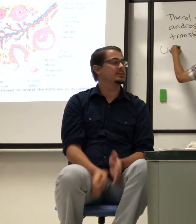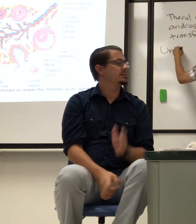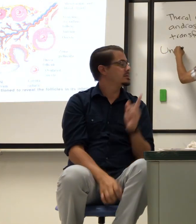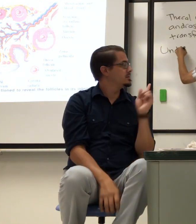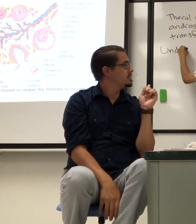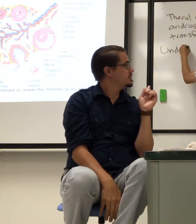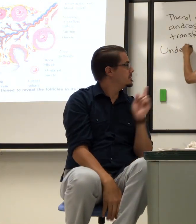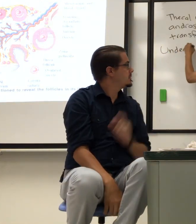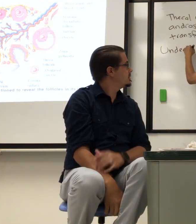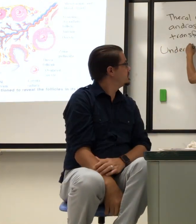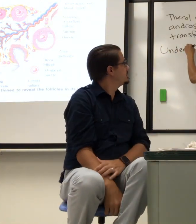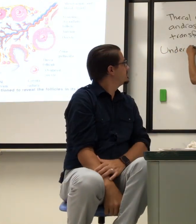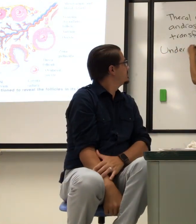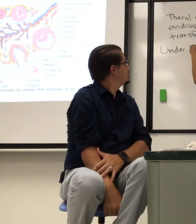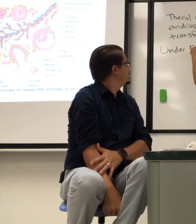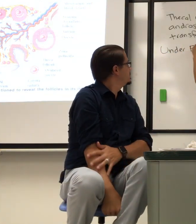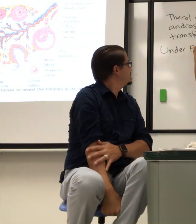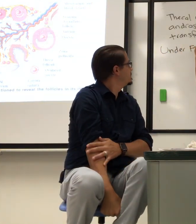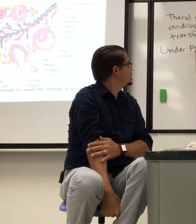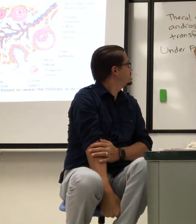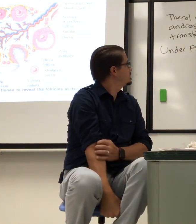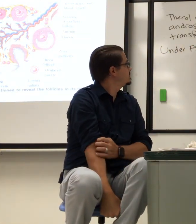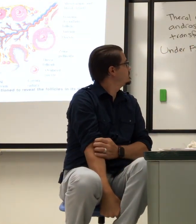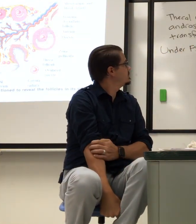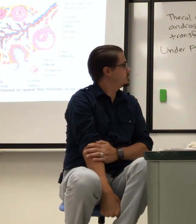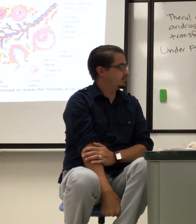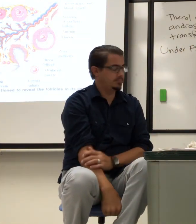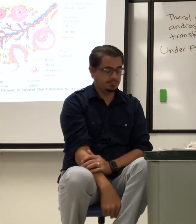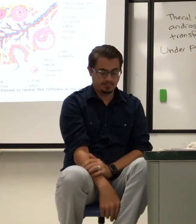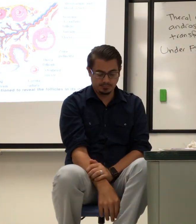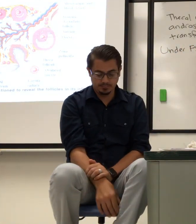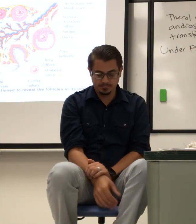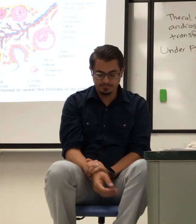So I'll put under FSH influence,